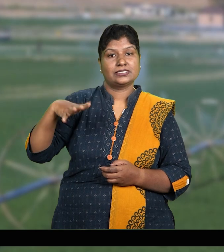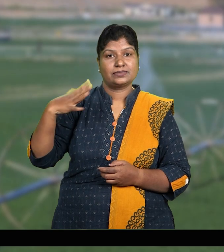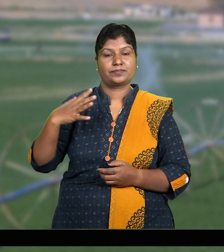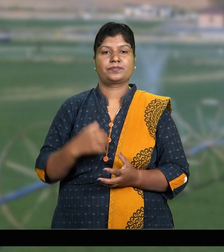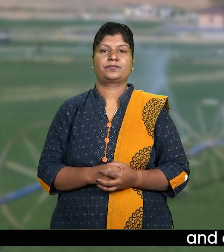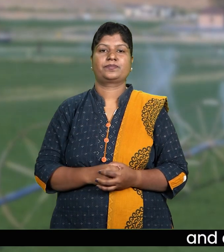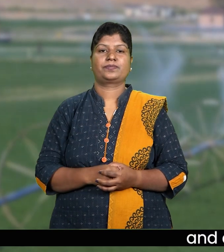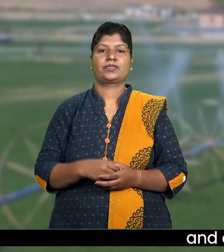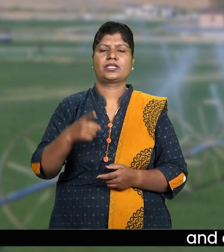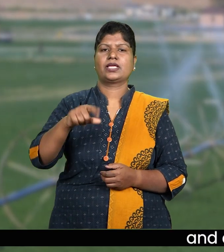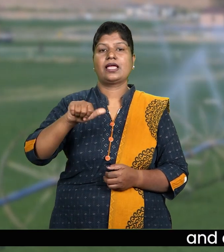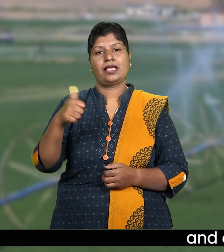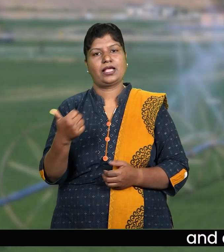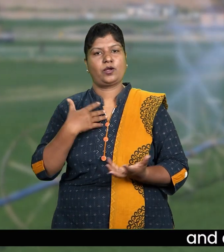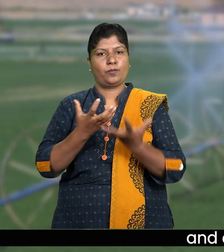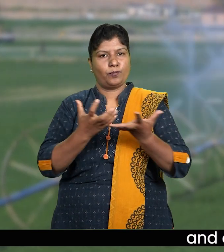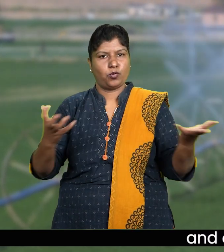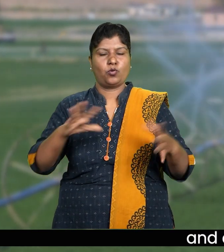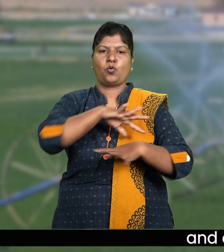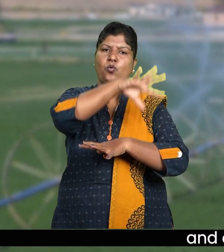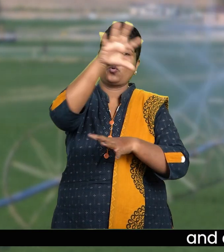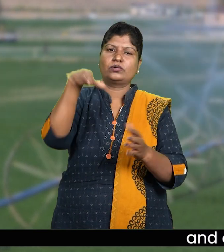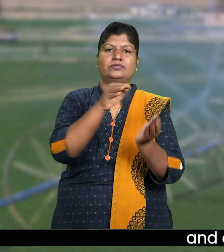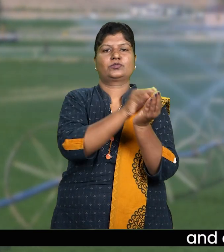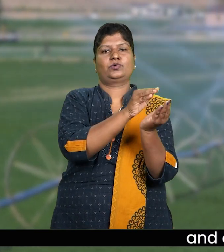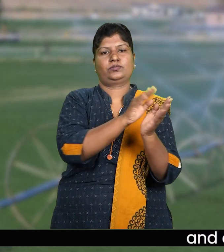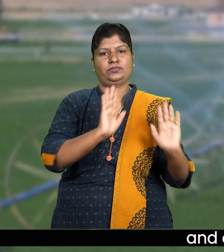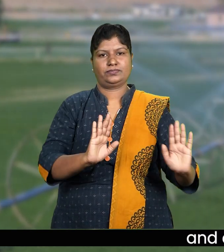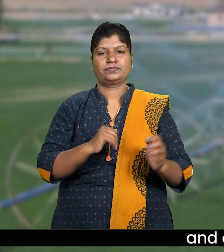chilies, and other products are stored.